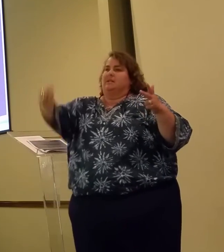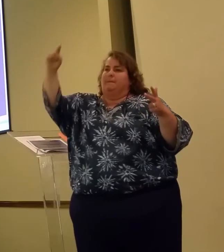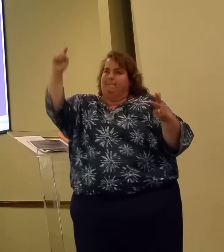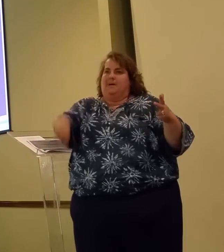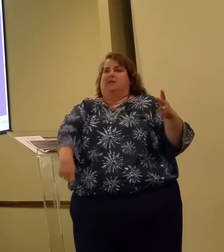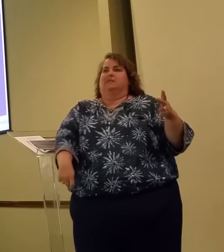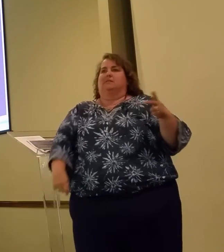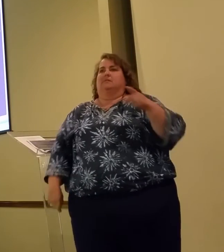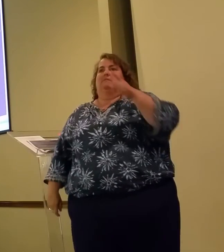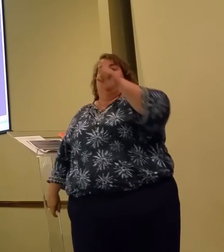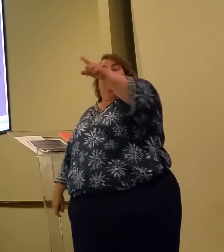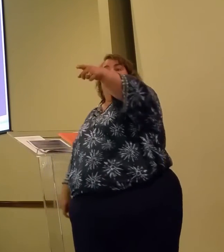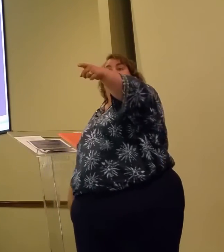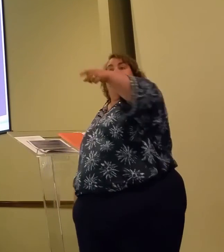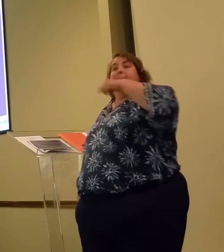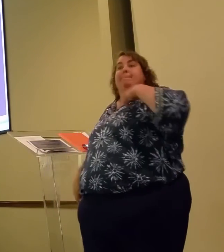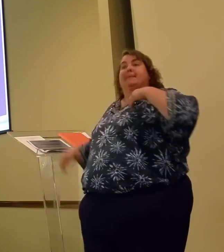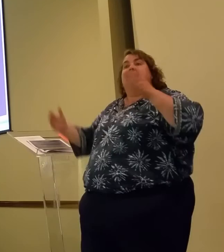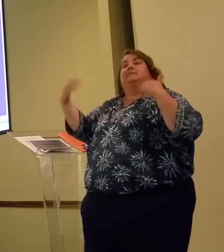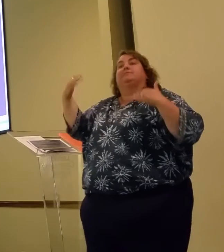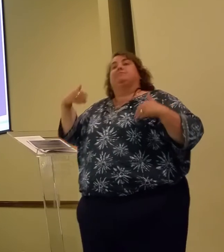have to do all of these same code of ethics.